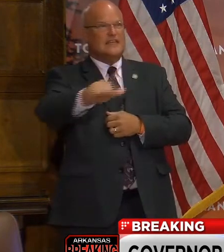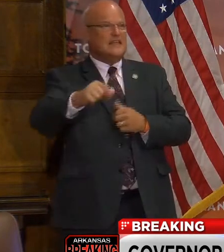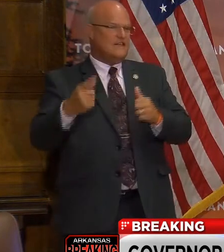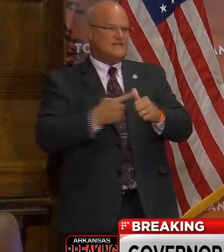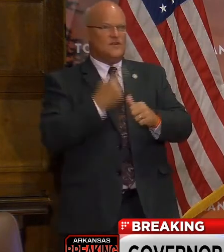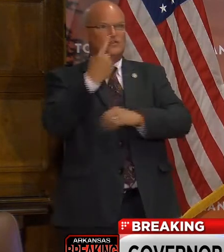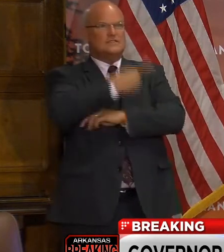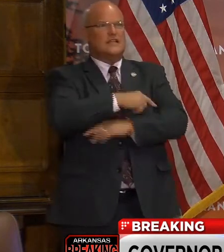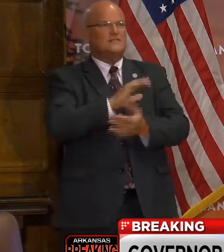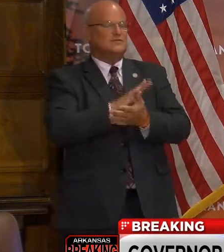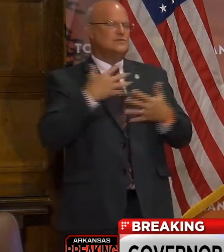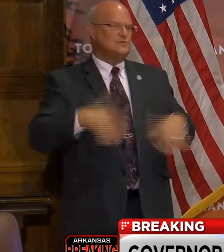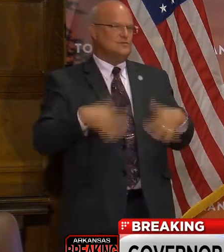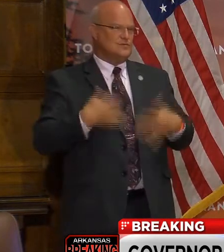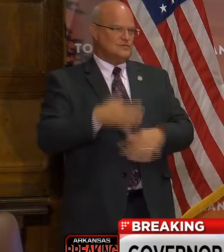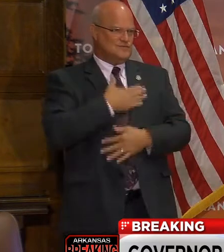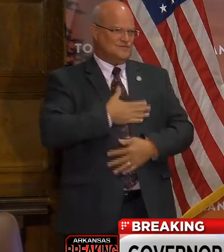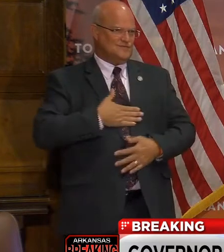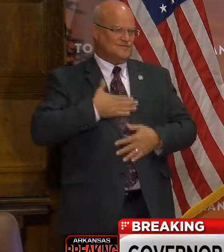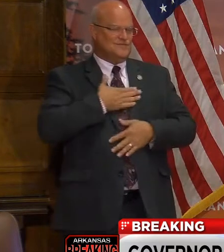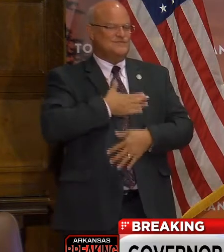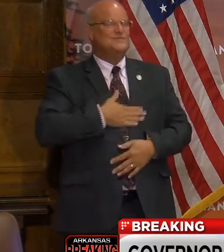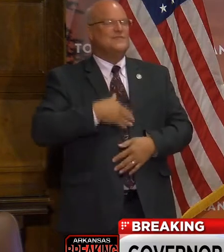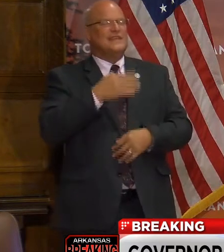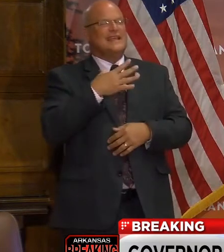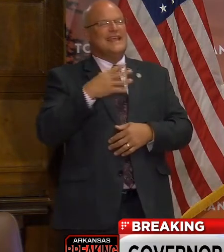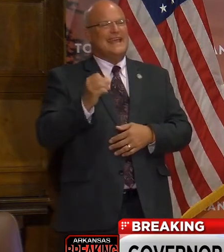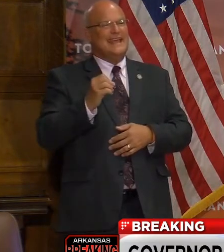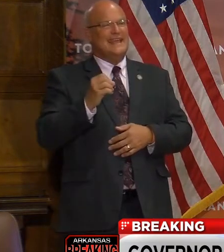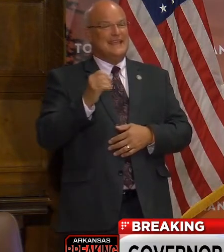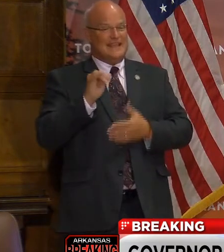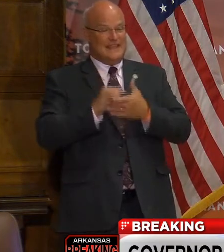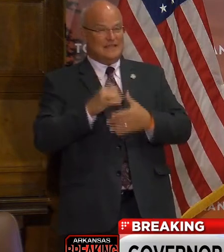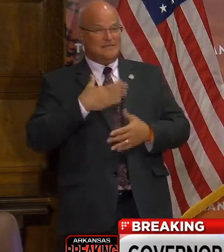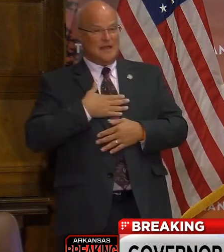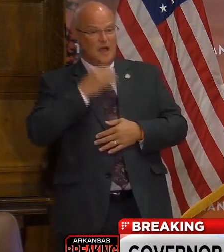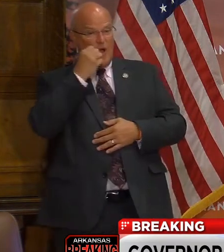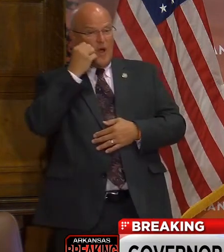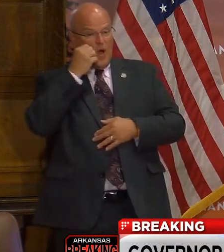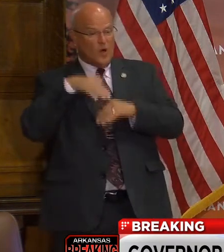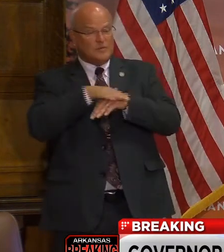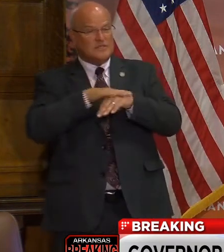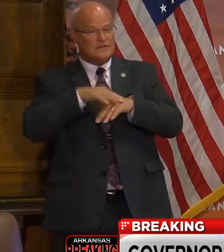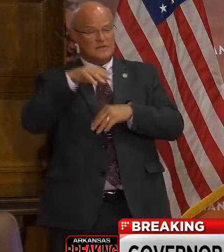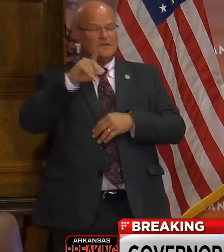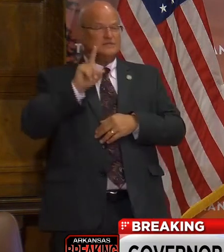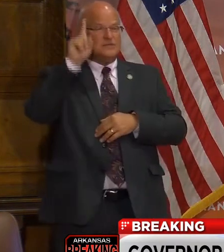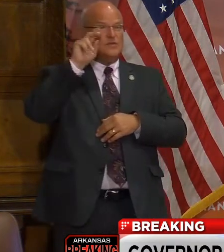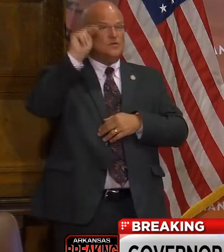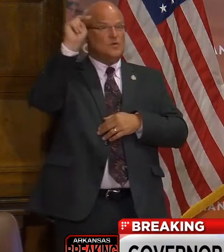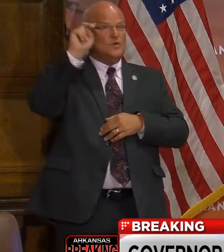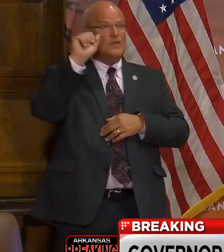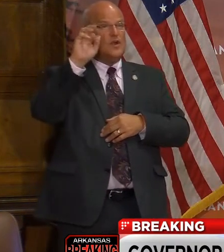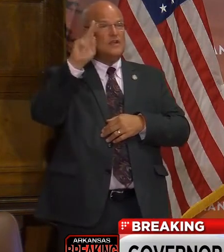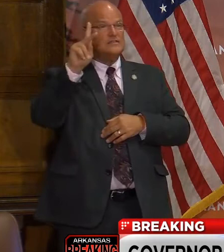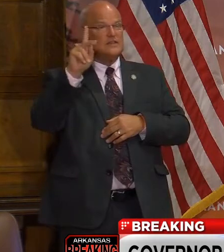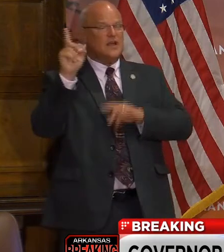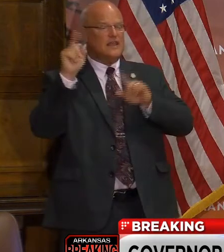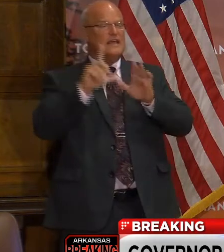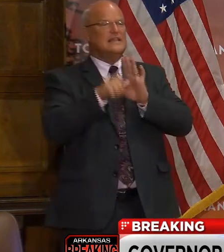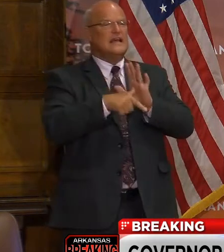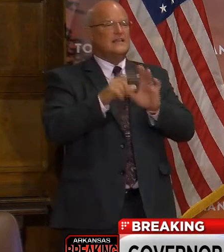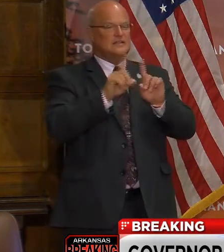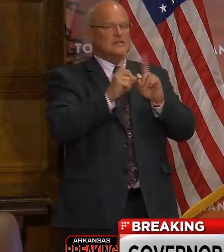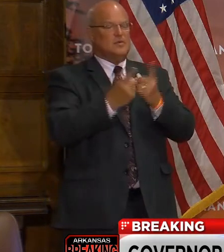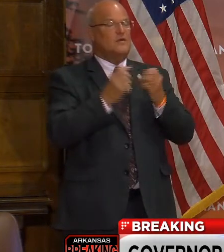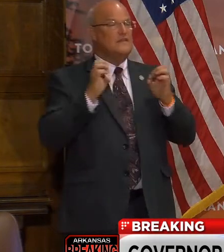days of school openings. And whether that was in my home district of Pocahontas, and later as I came to the Department of Education, I've had